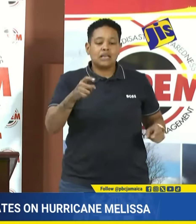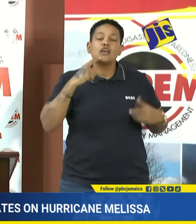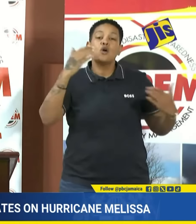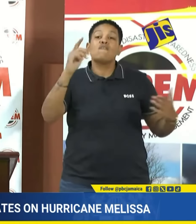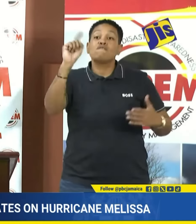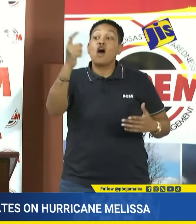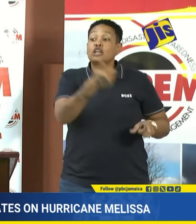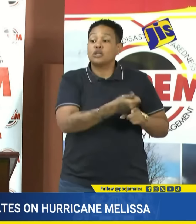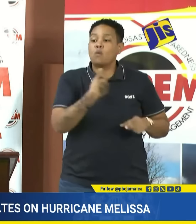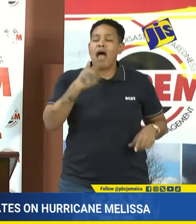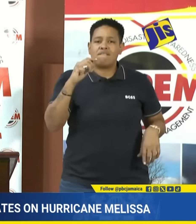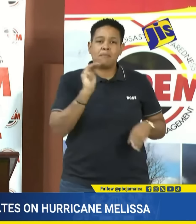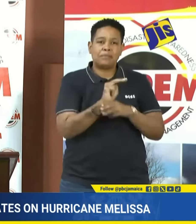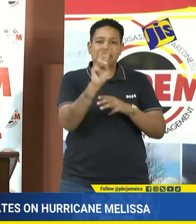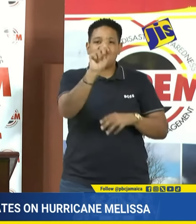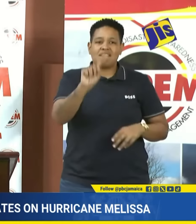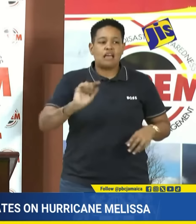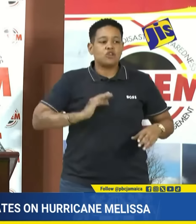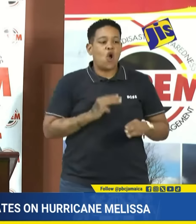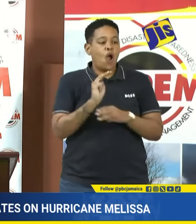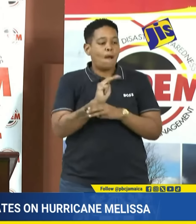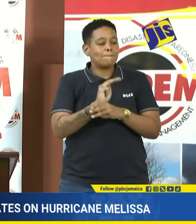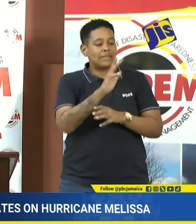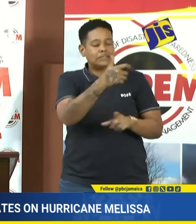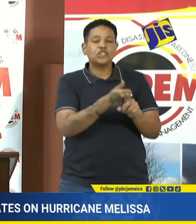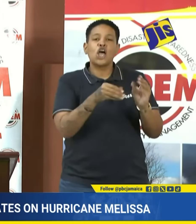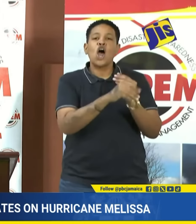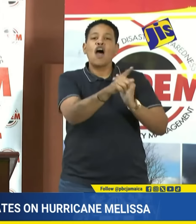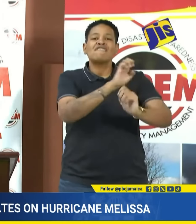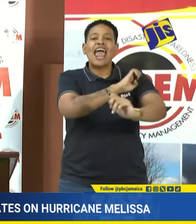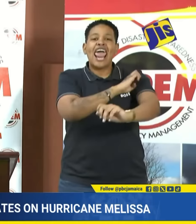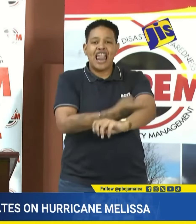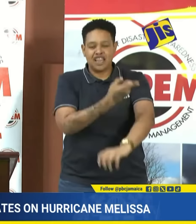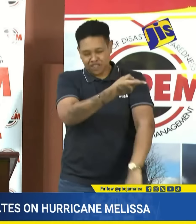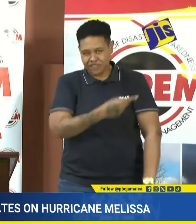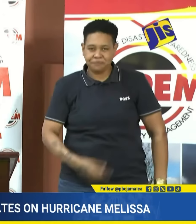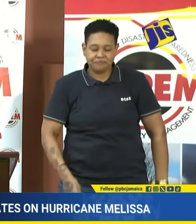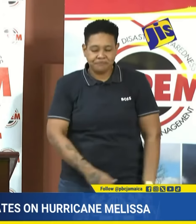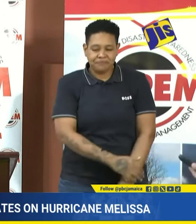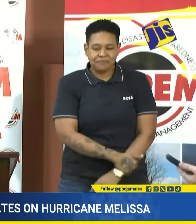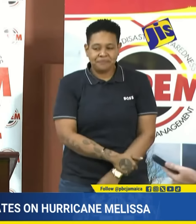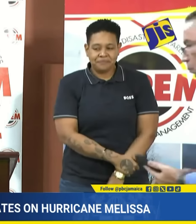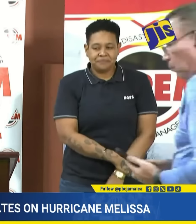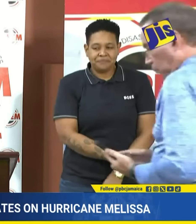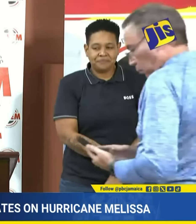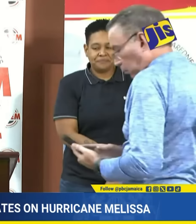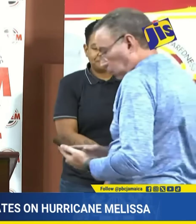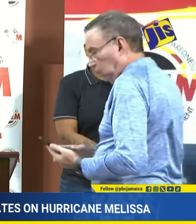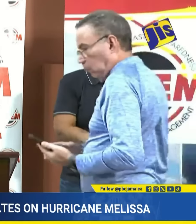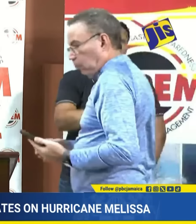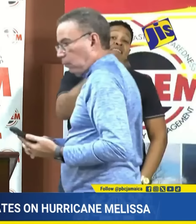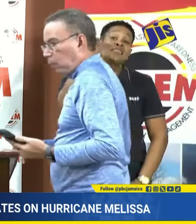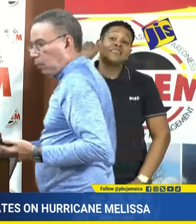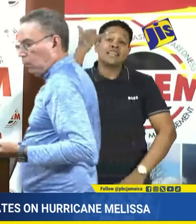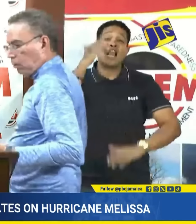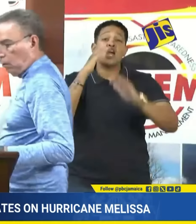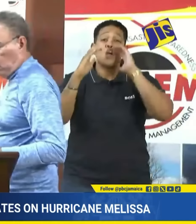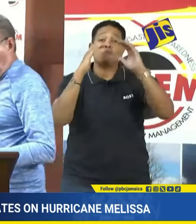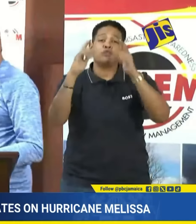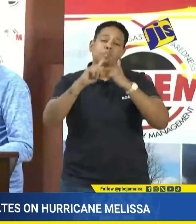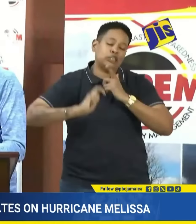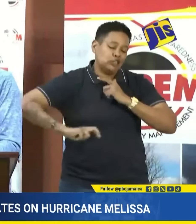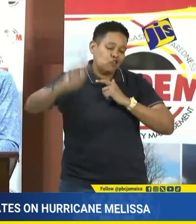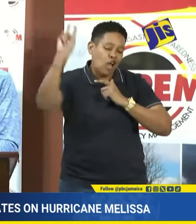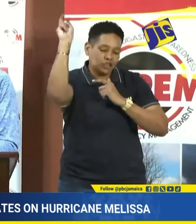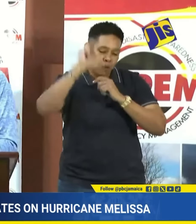if he can go first. So we're going to have Minister Vaz, our Minister of Energy, Telecoms and Transport.